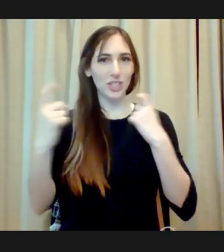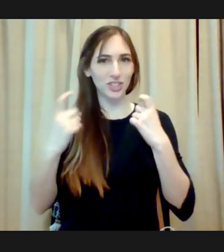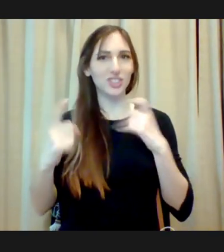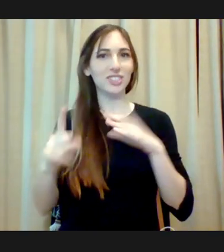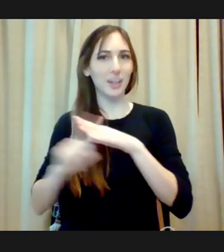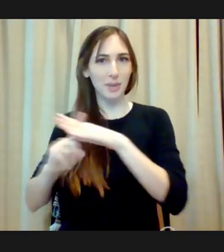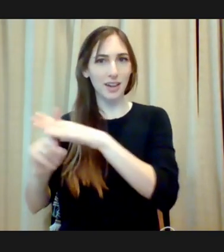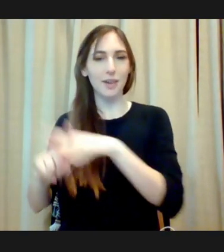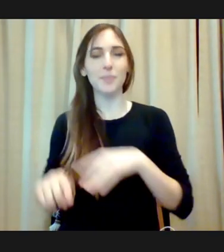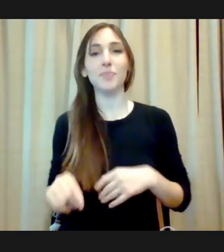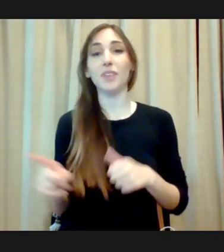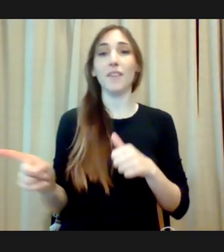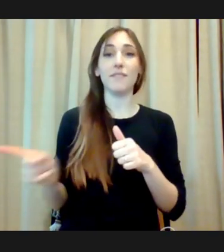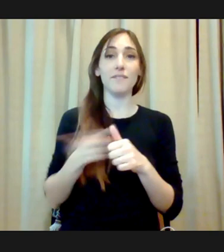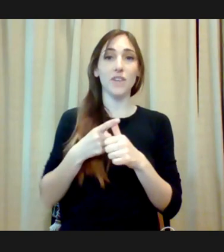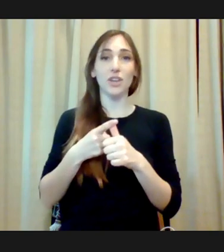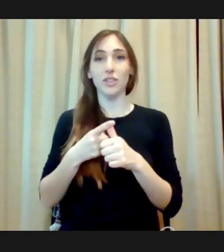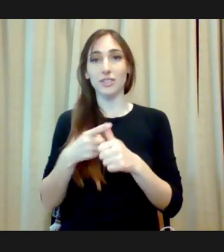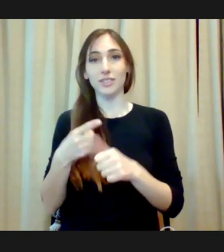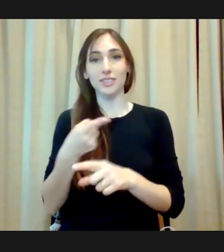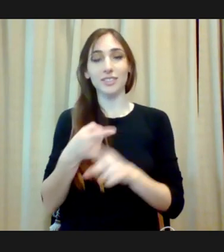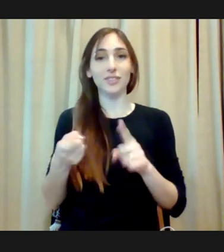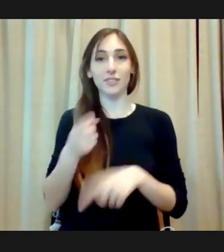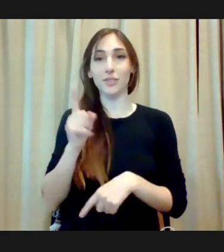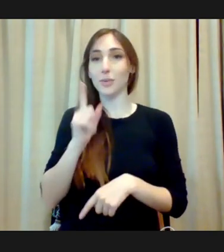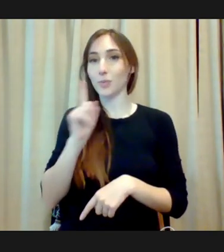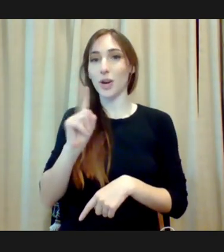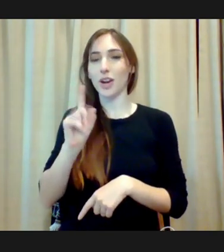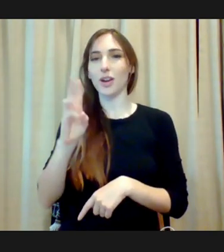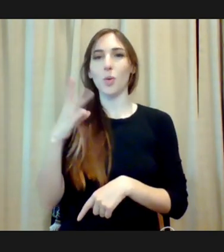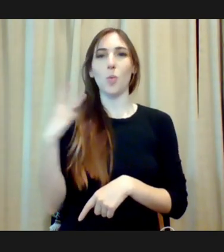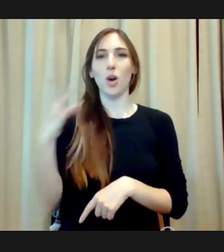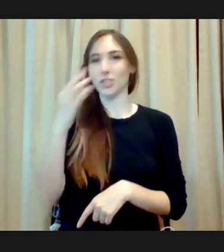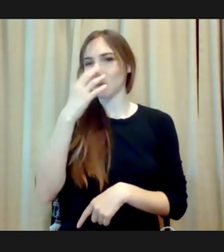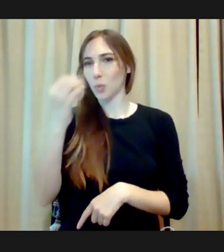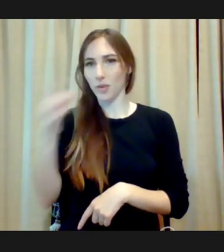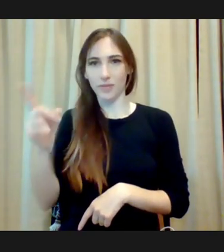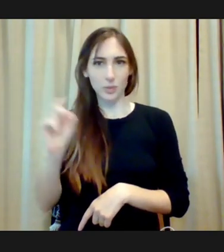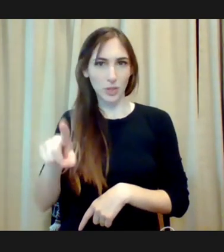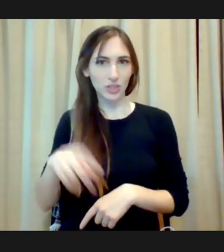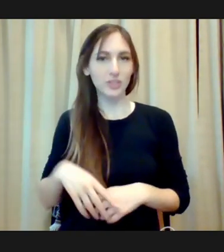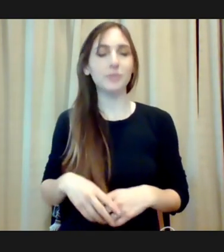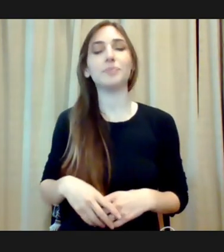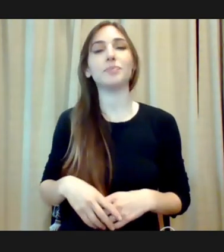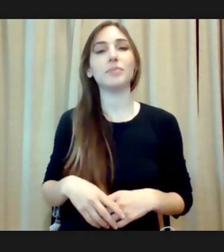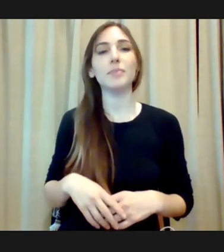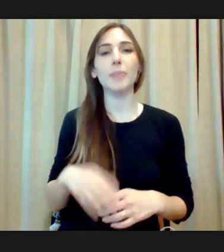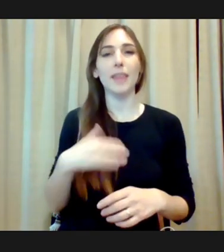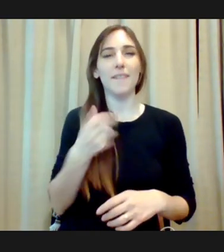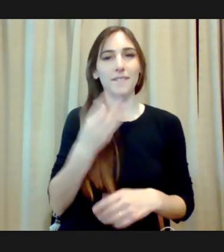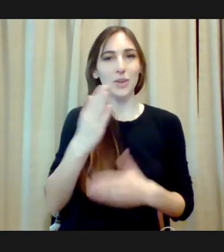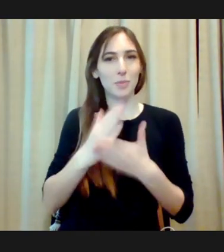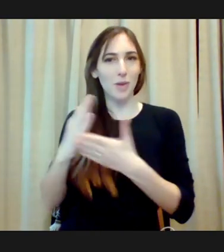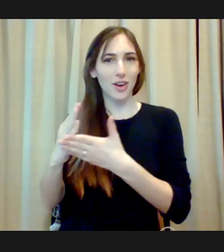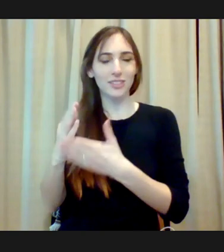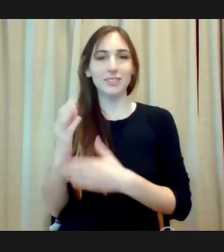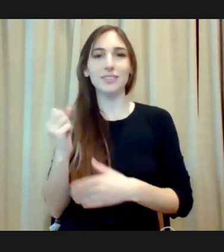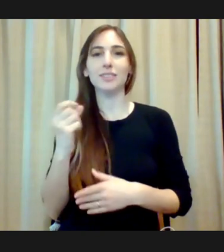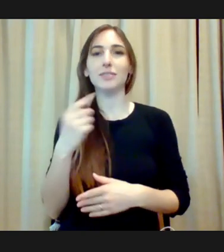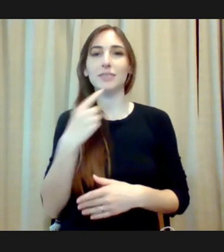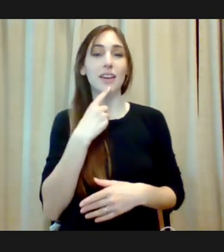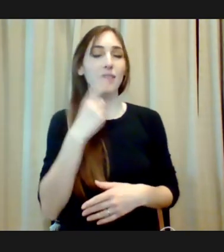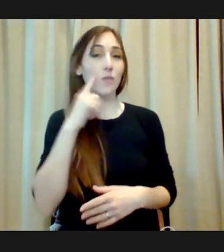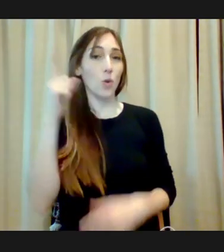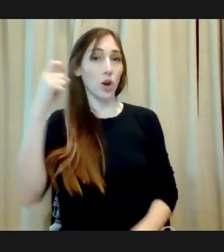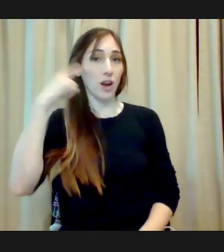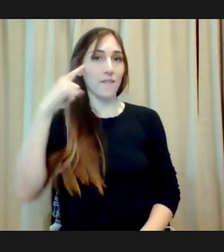one, first one starts with Washington wolves. Okay. It's got a couple parts to it. So for all that Governor Inslee